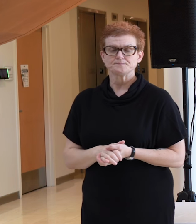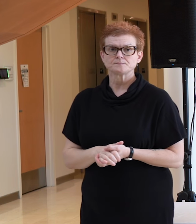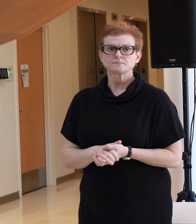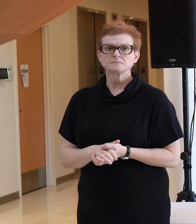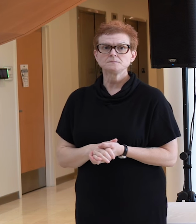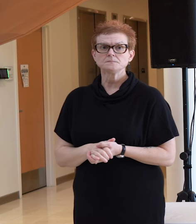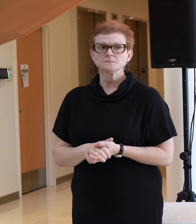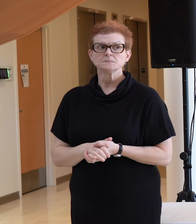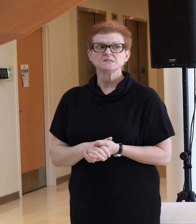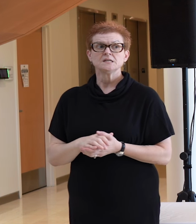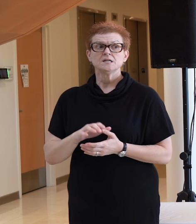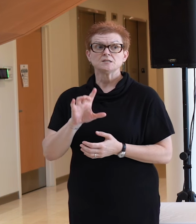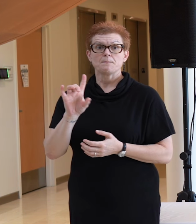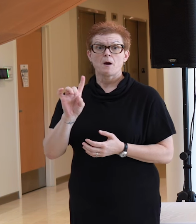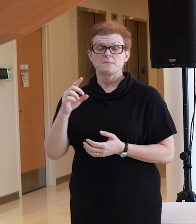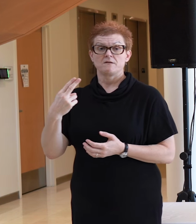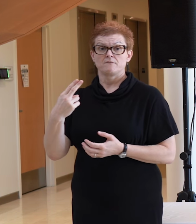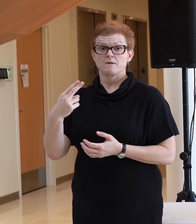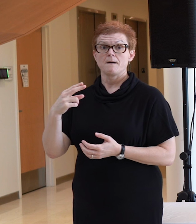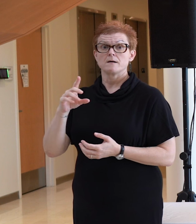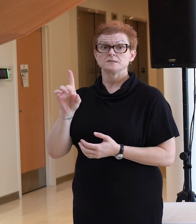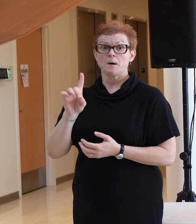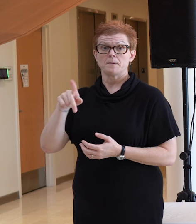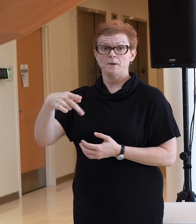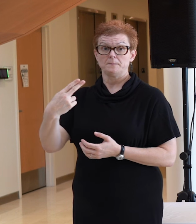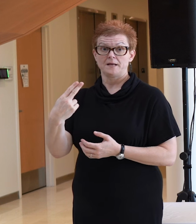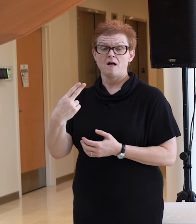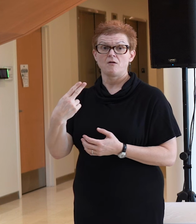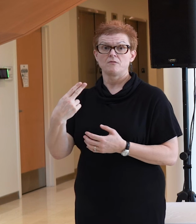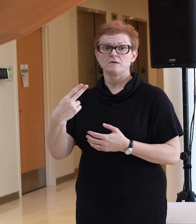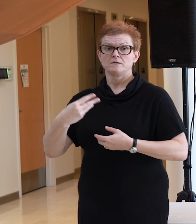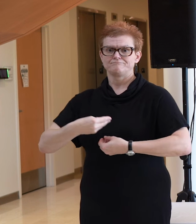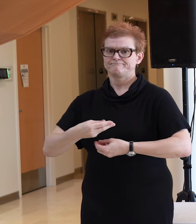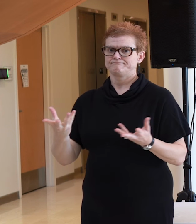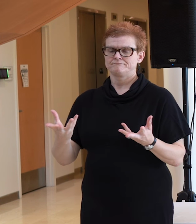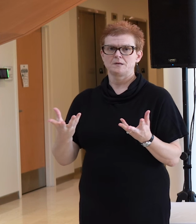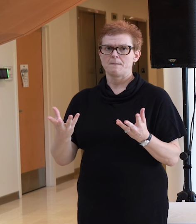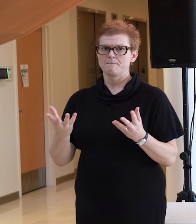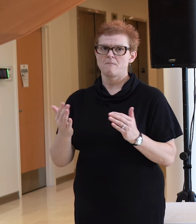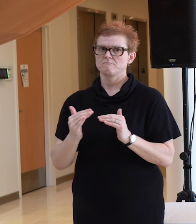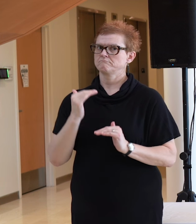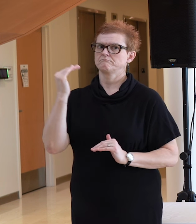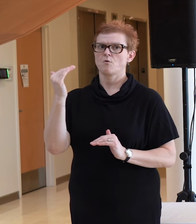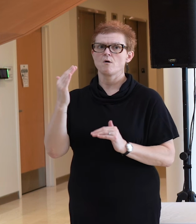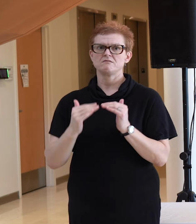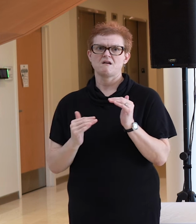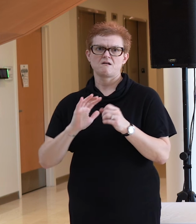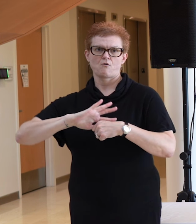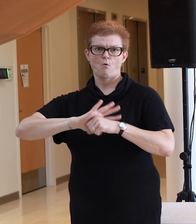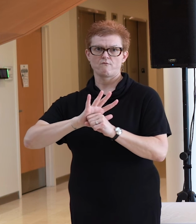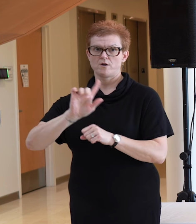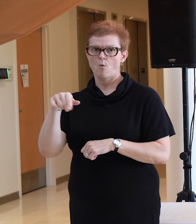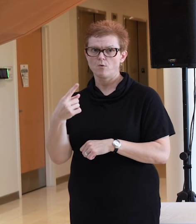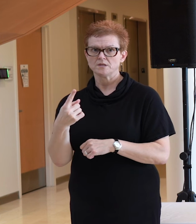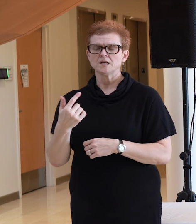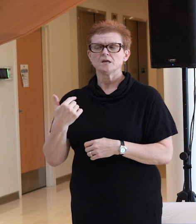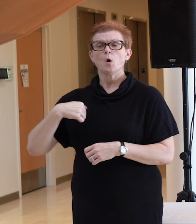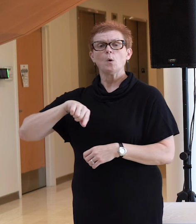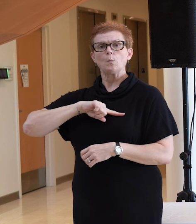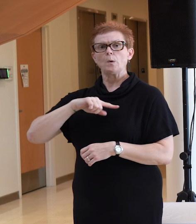Of course, the Department of Public Health's contributions go far beyond COVID. In fact, we are one of the few public